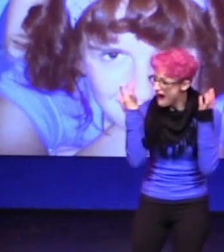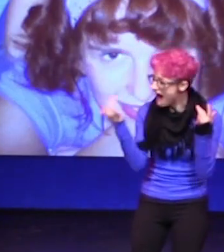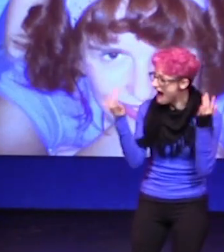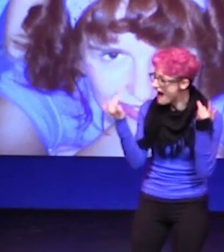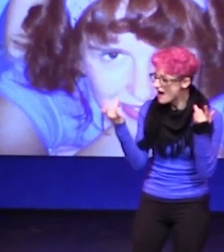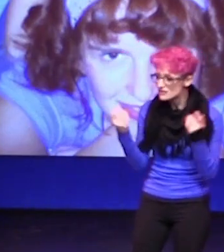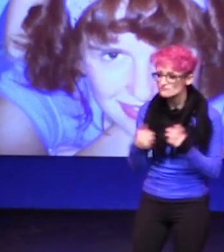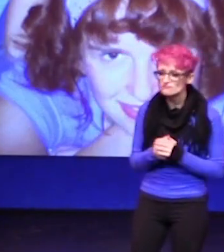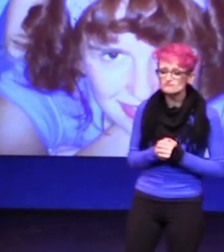in tears.